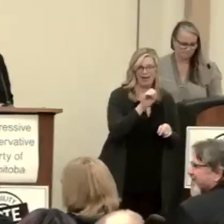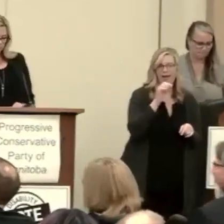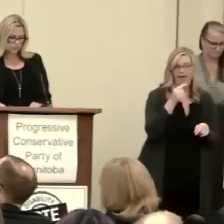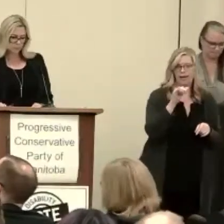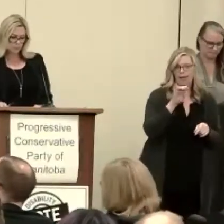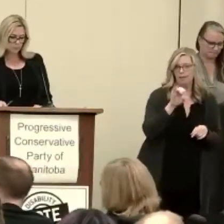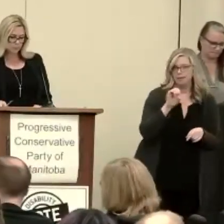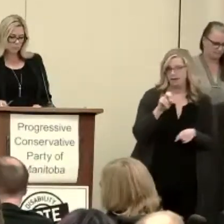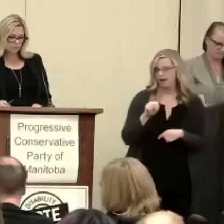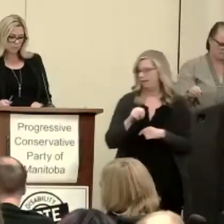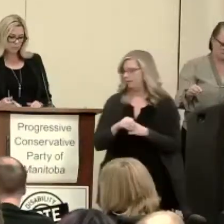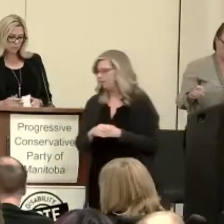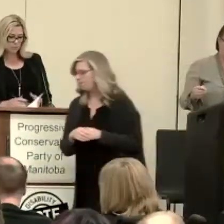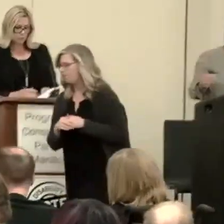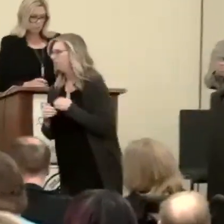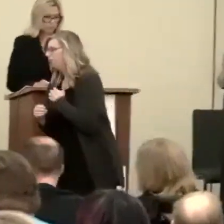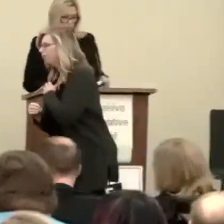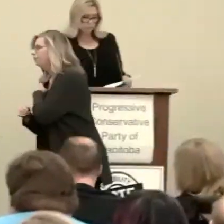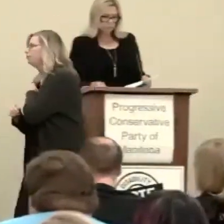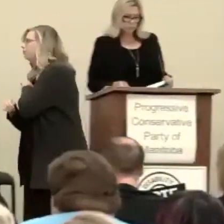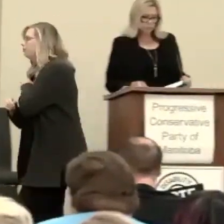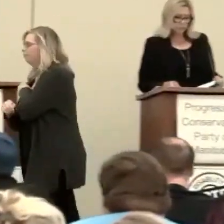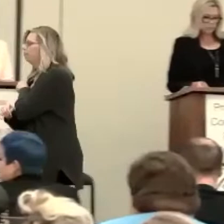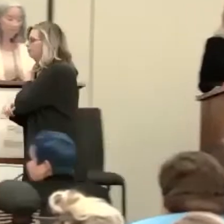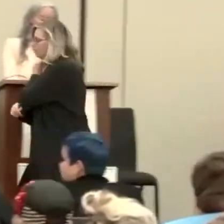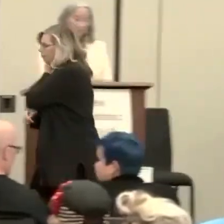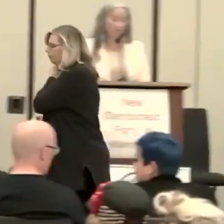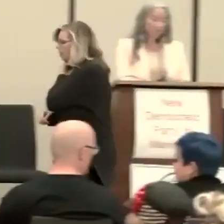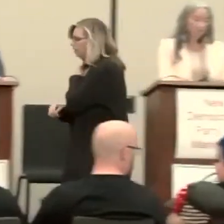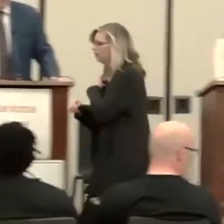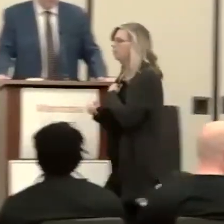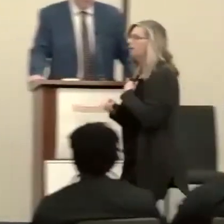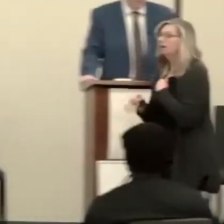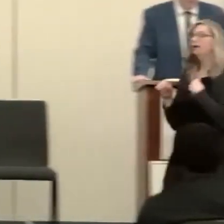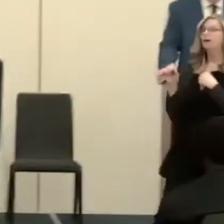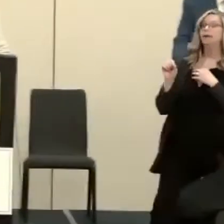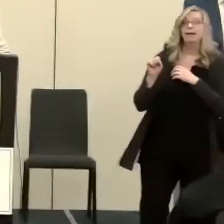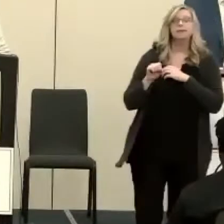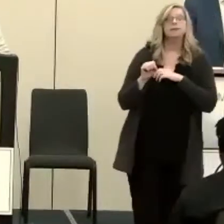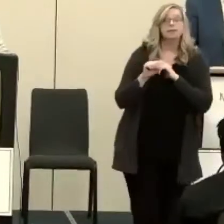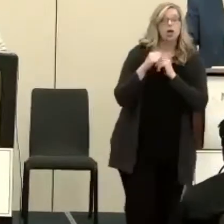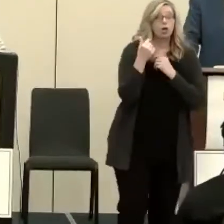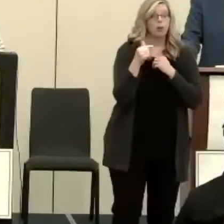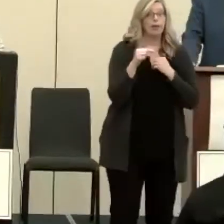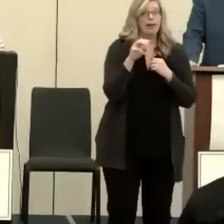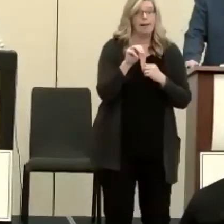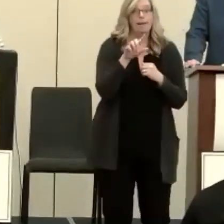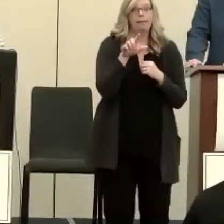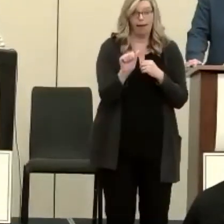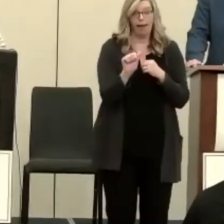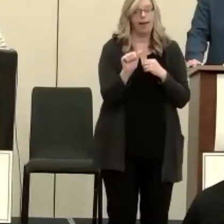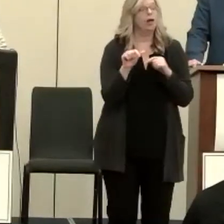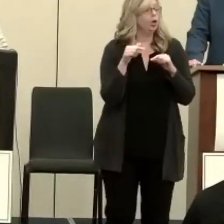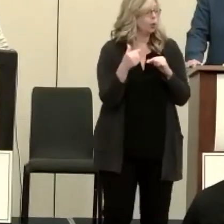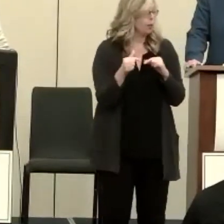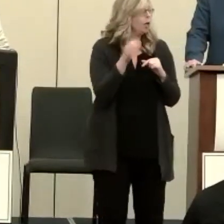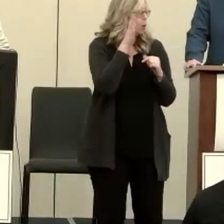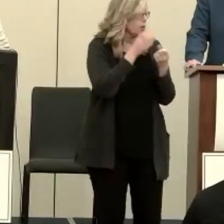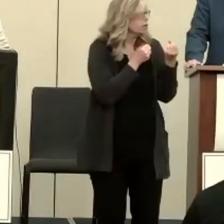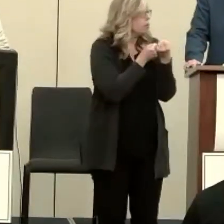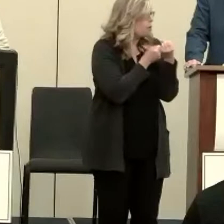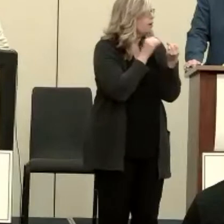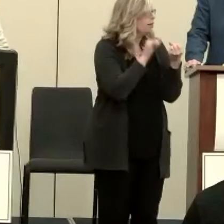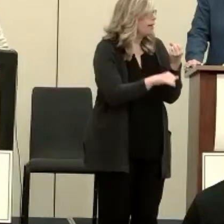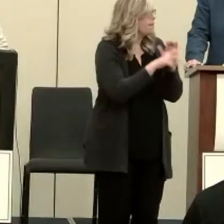McWitch. Yes, a Green MLA and Green MLAs will support the Green Party of Manitoba's policies